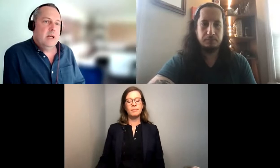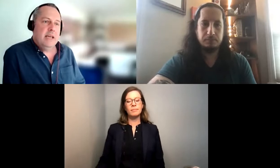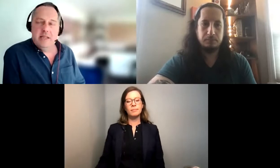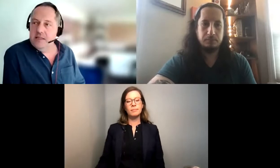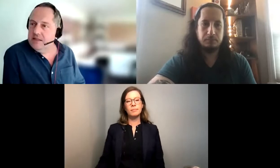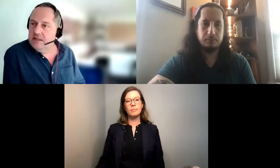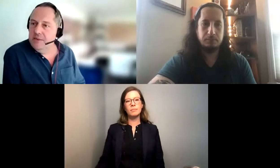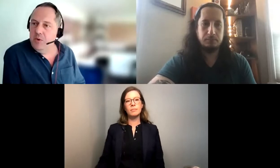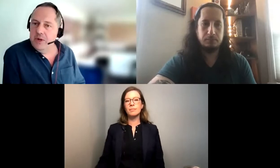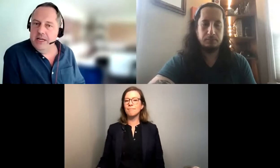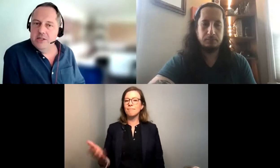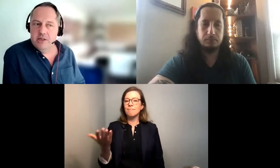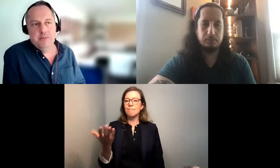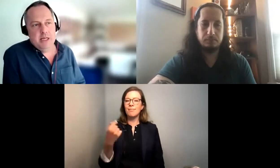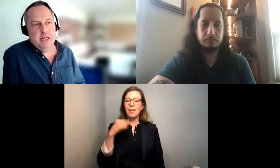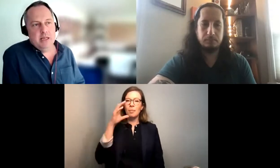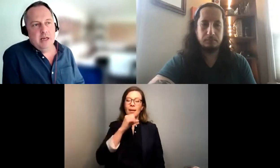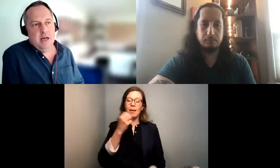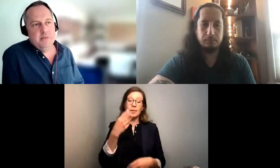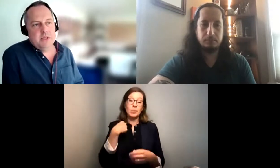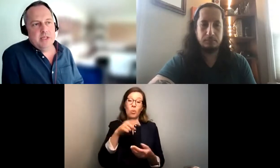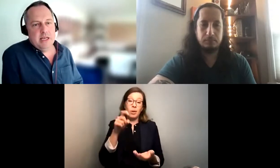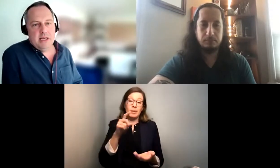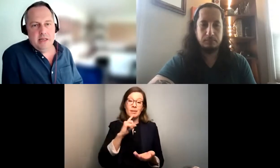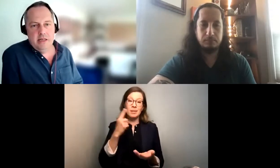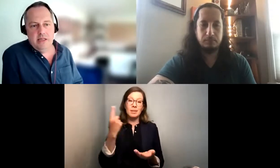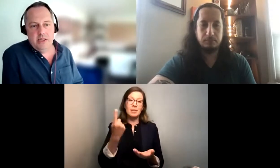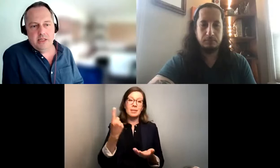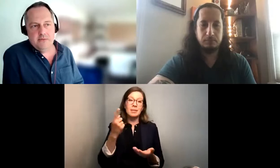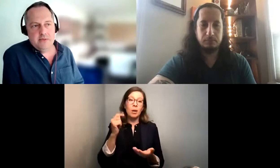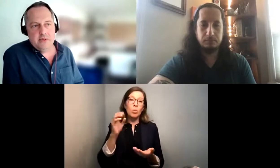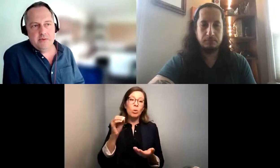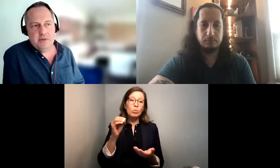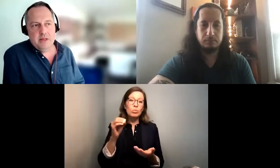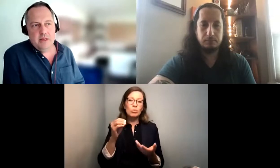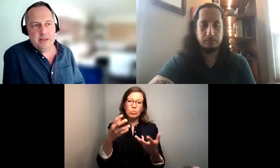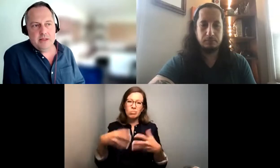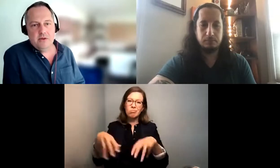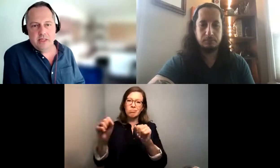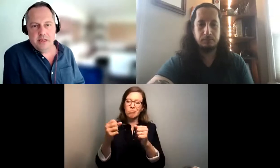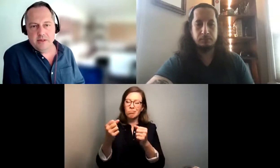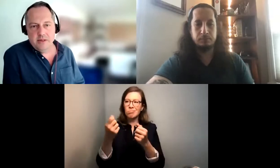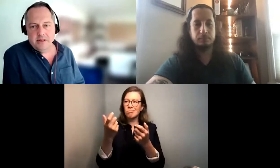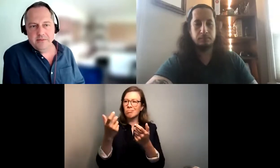Well, I guess, I mean, what we need is somebody to take an initiative. So something like the CREST network, you